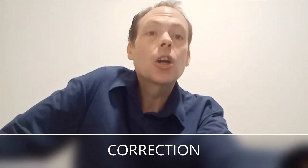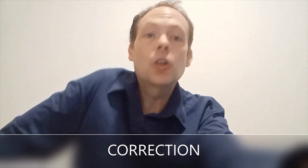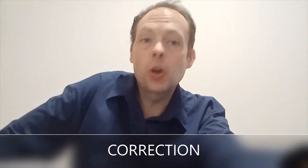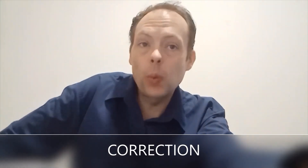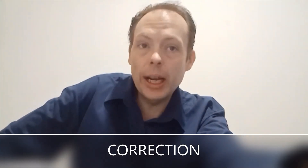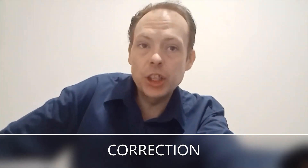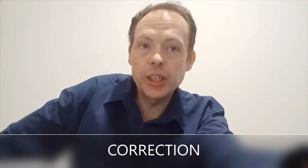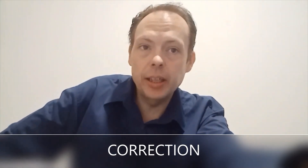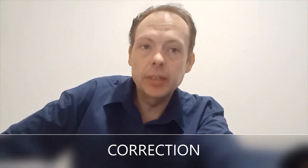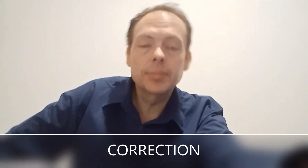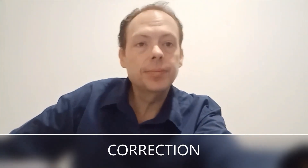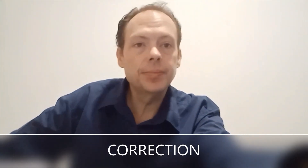Correction.